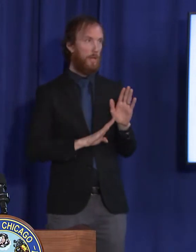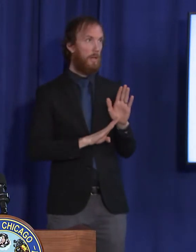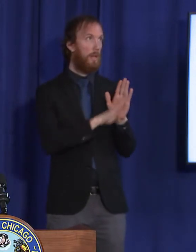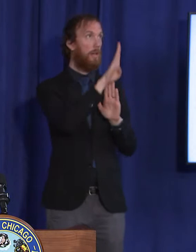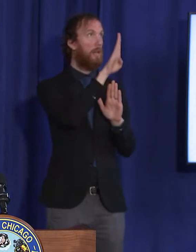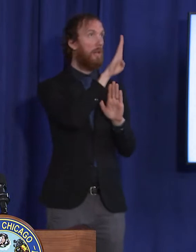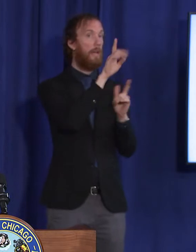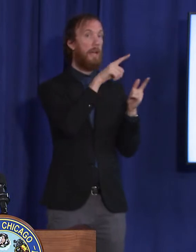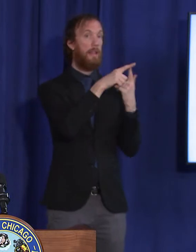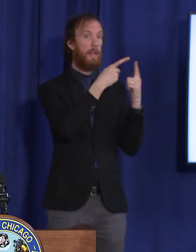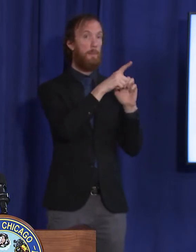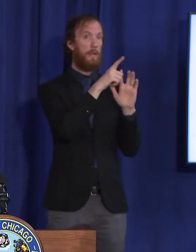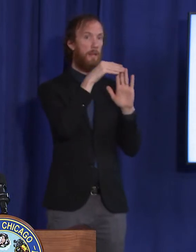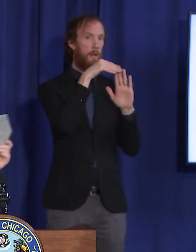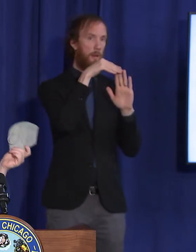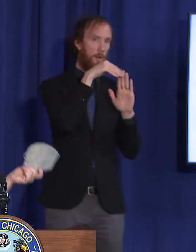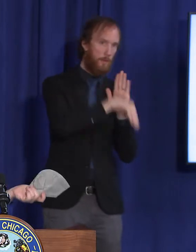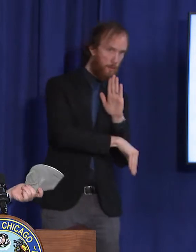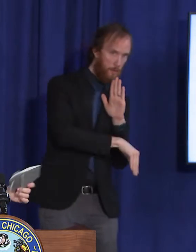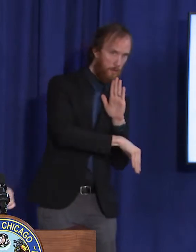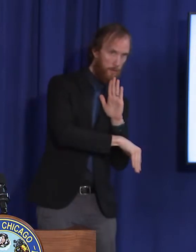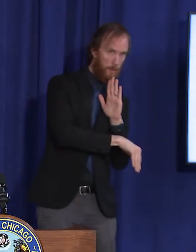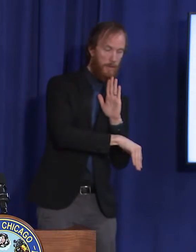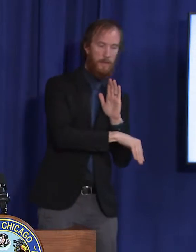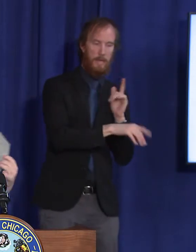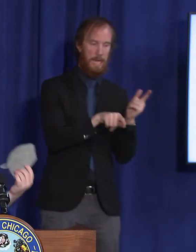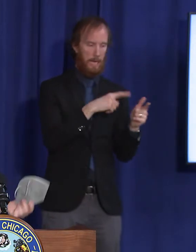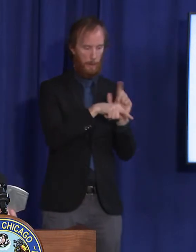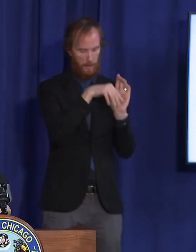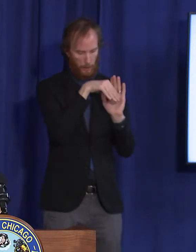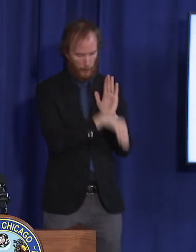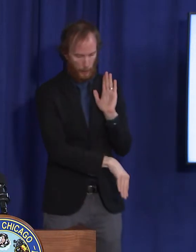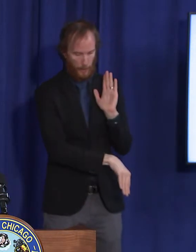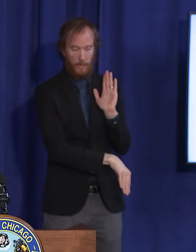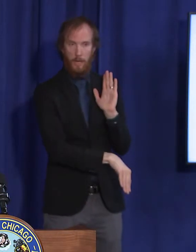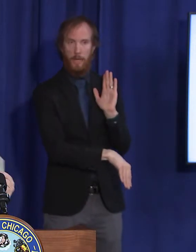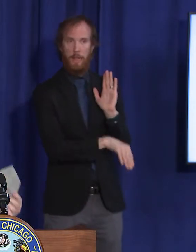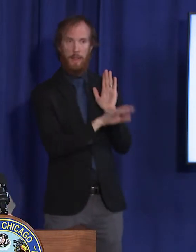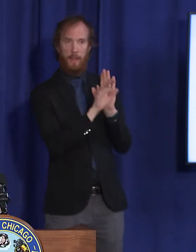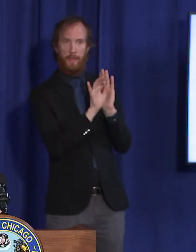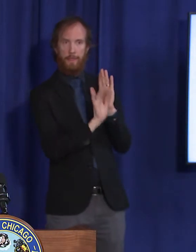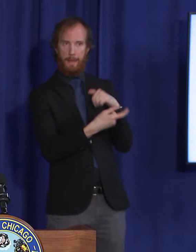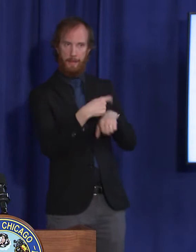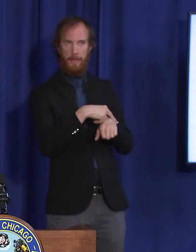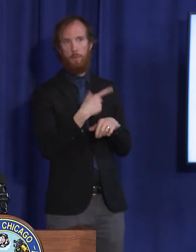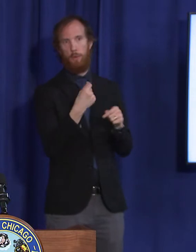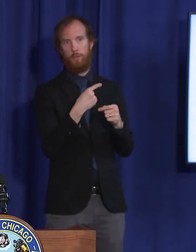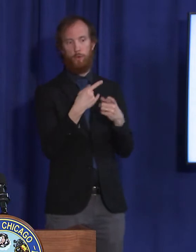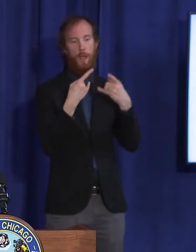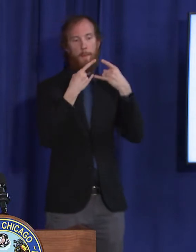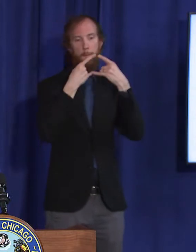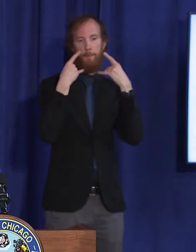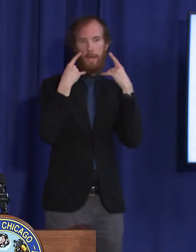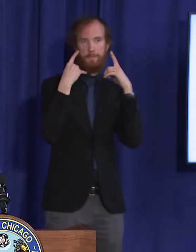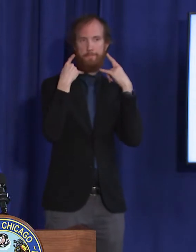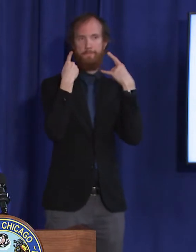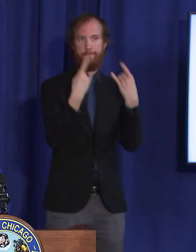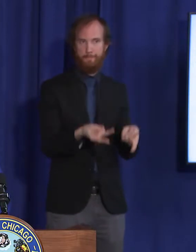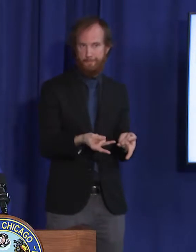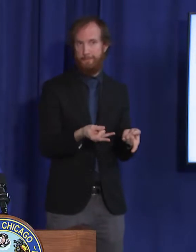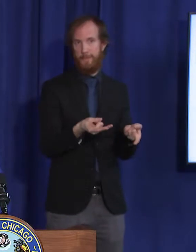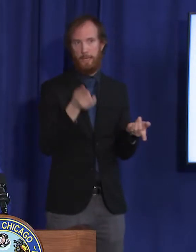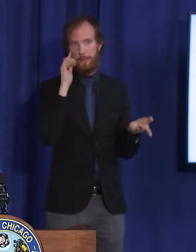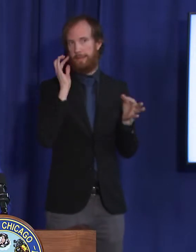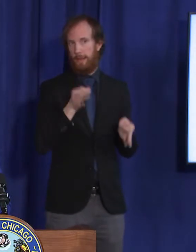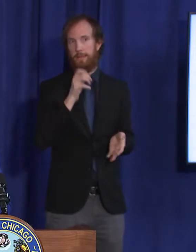down before we lifted masks and vaccine requirement for high-risk settings, et cetera. That was